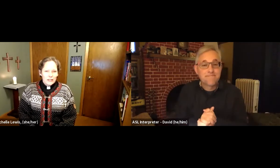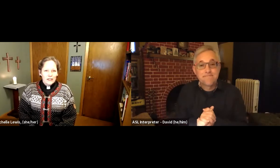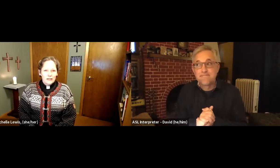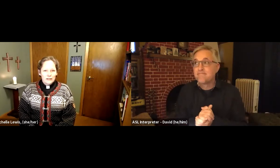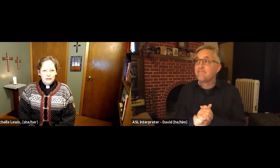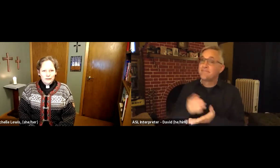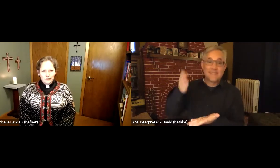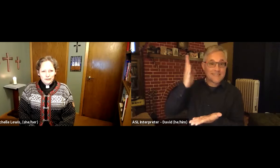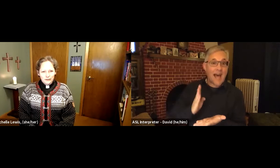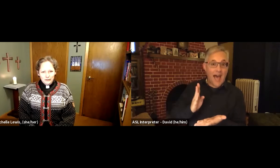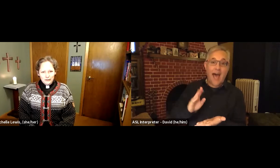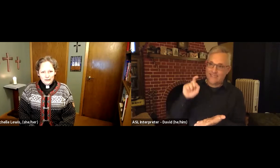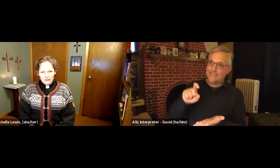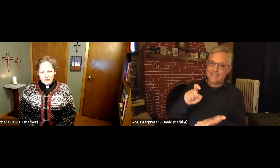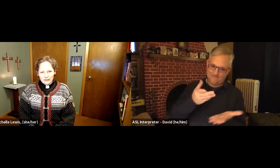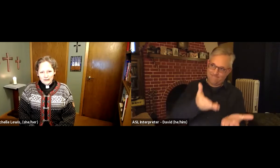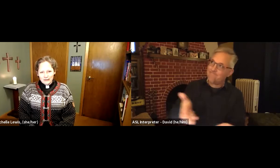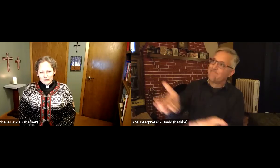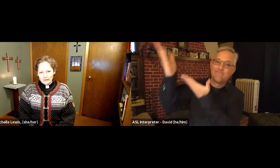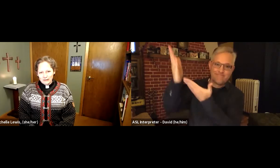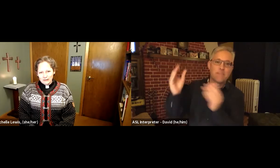we did.